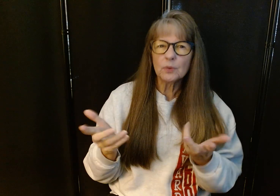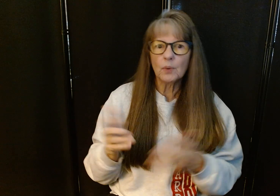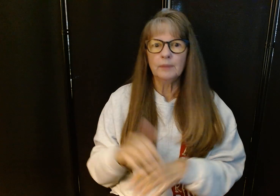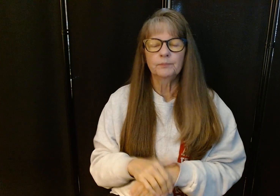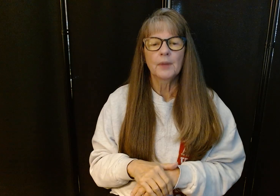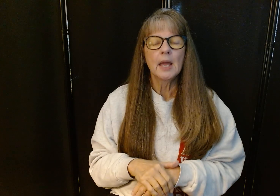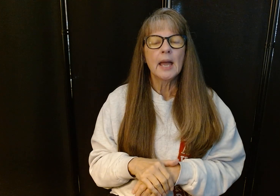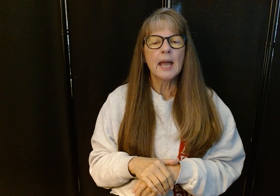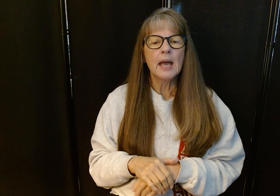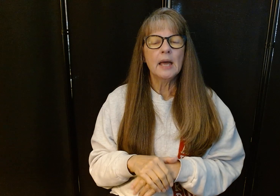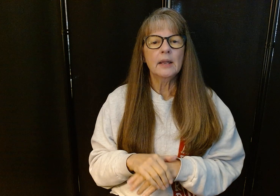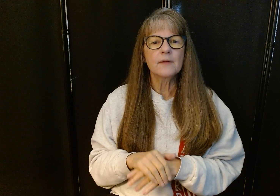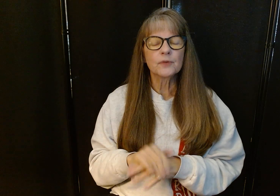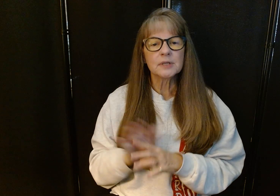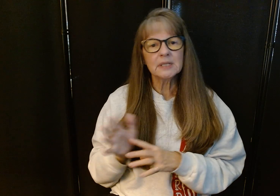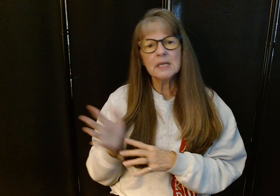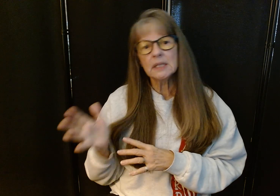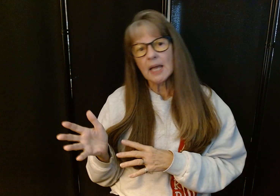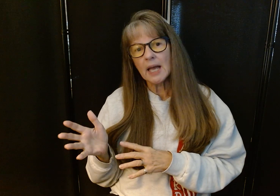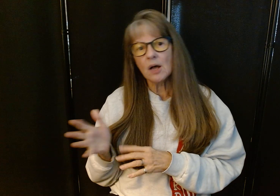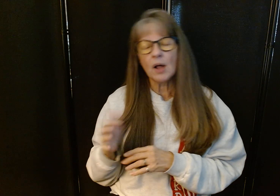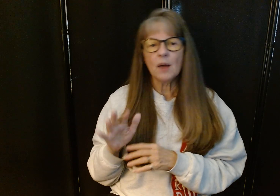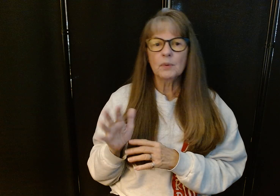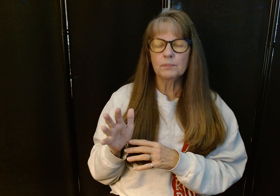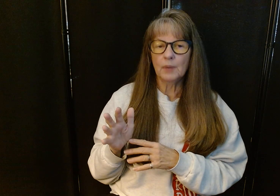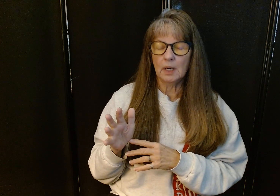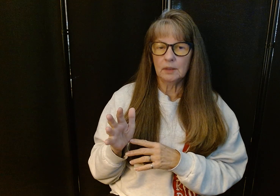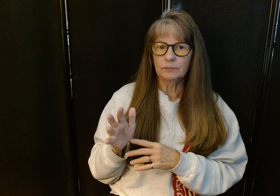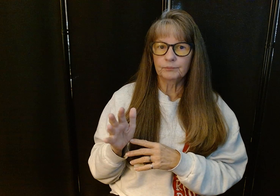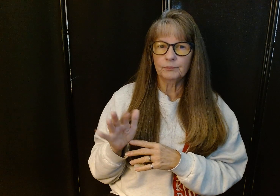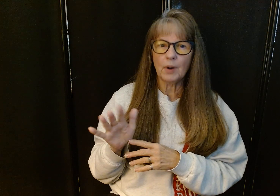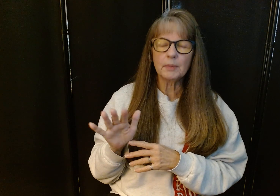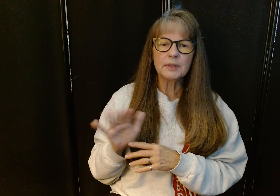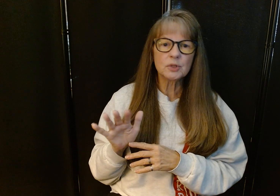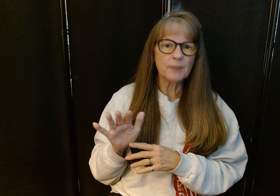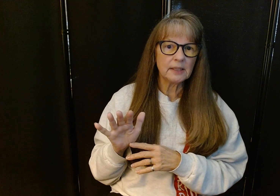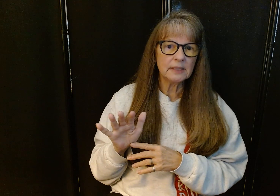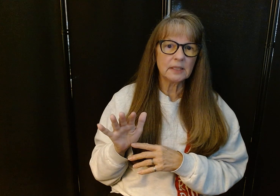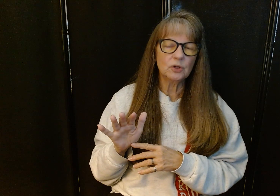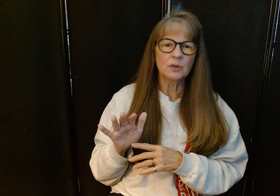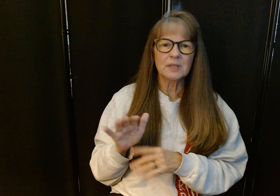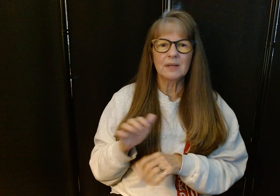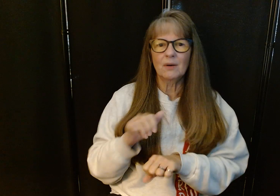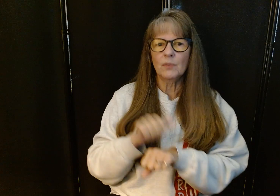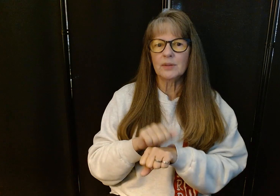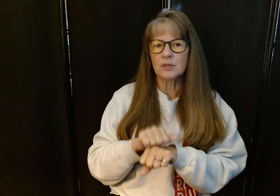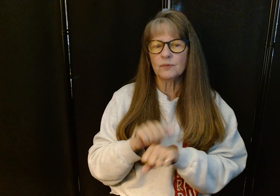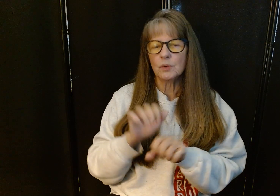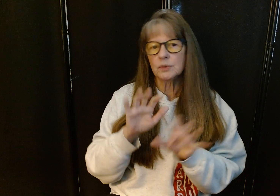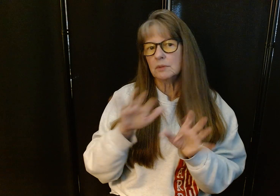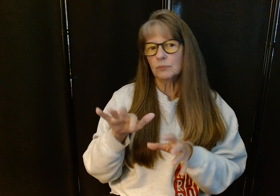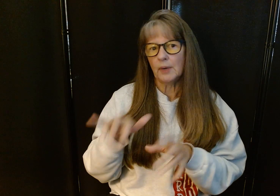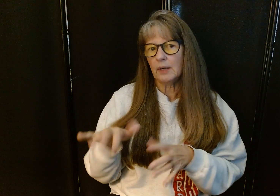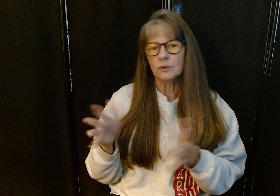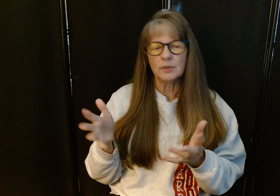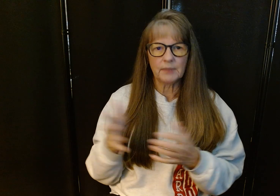one. And for the sleet and the hail, I would probably spell it, and you could say, oh, that's frozen rain or something like